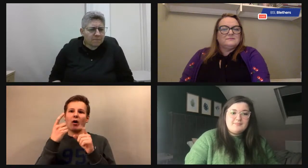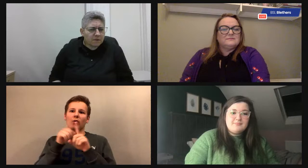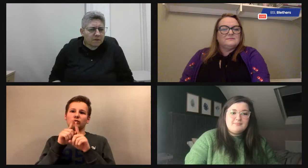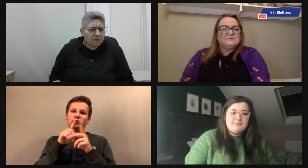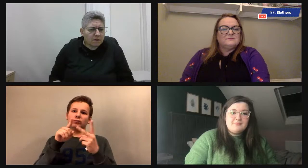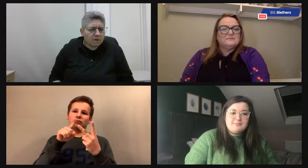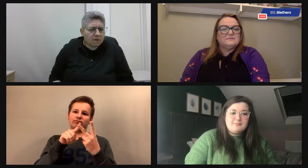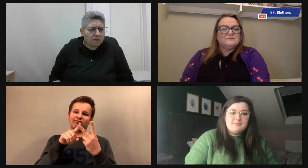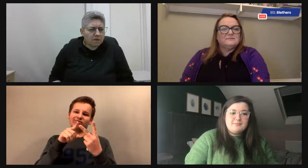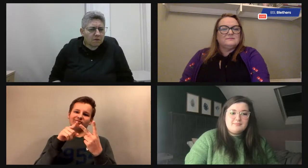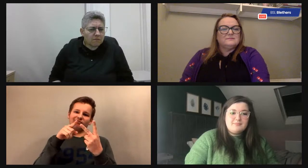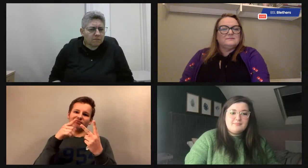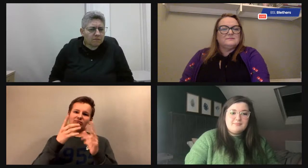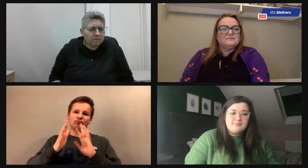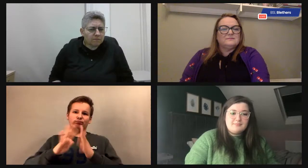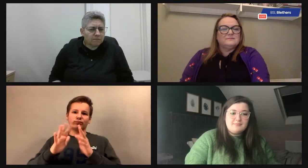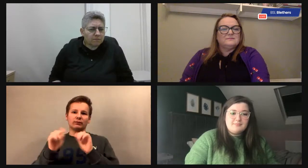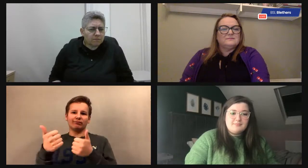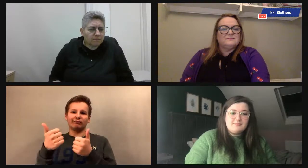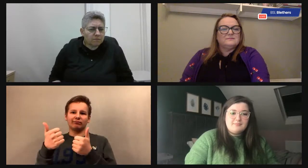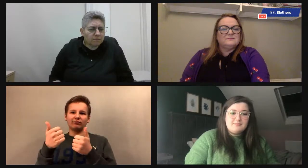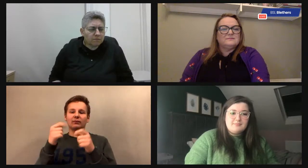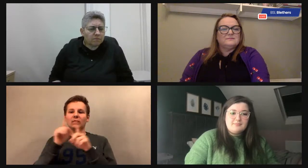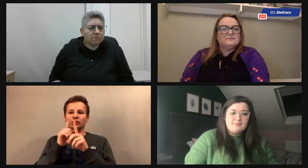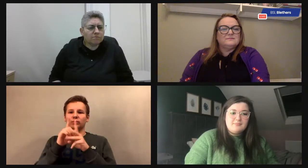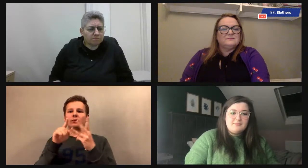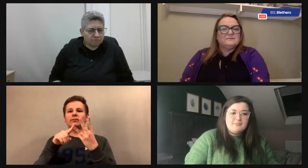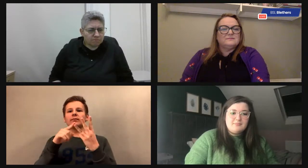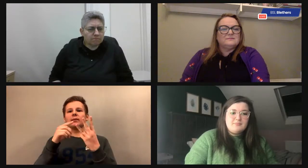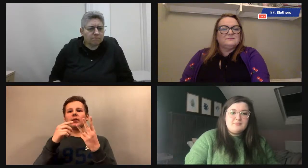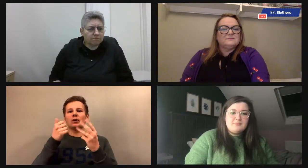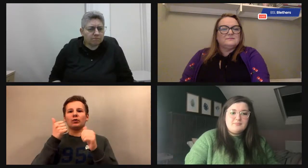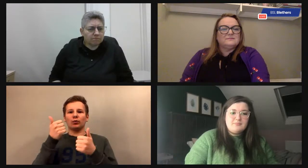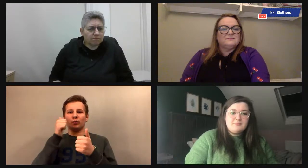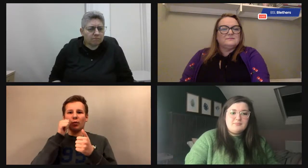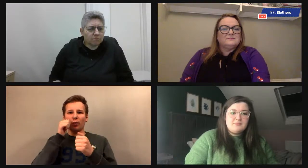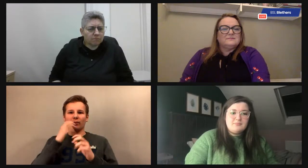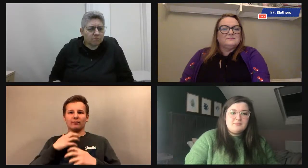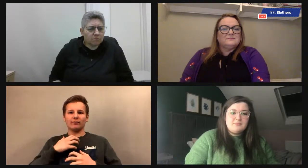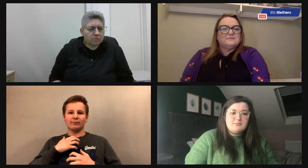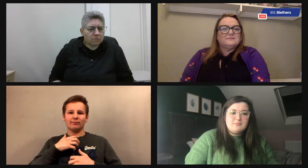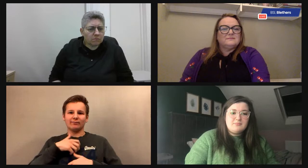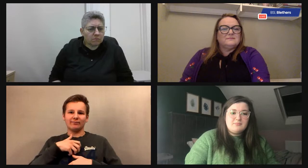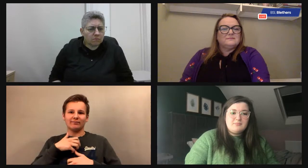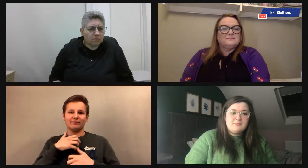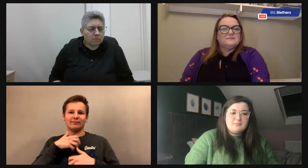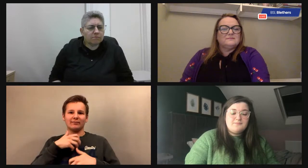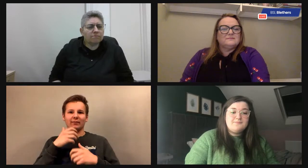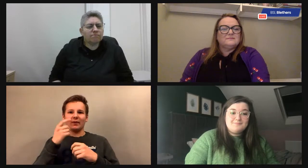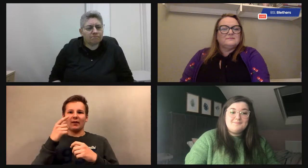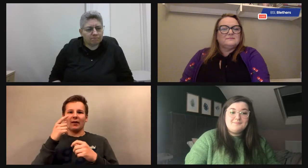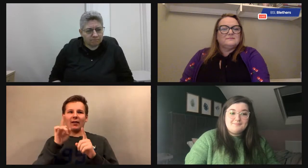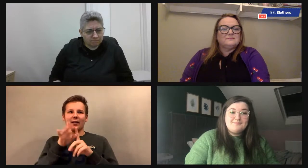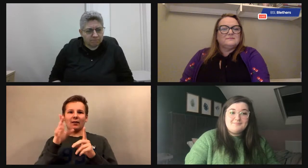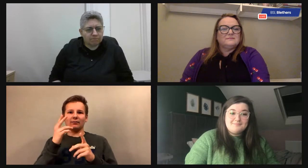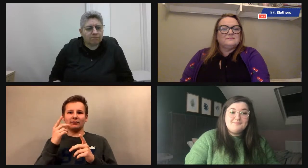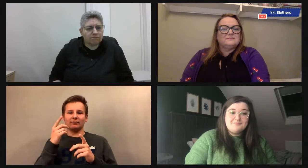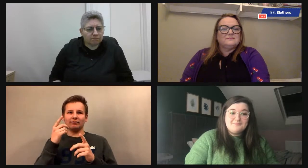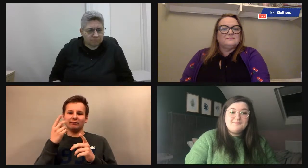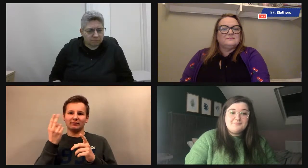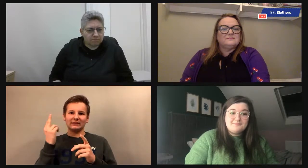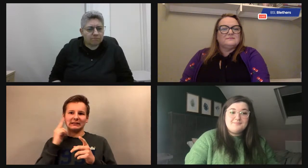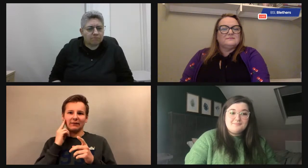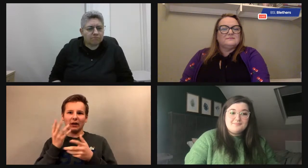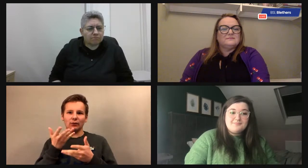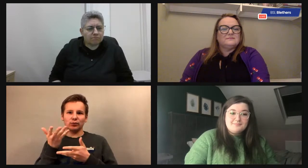differently? Yeah, I agree absolutely with having young people and sign language, but I would add in a